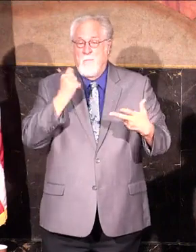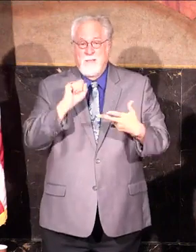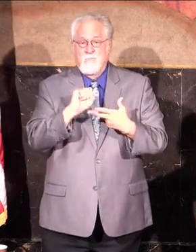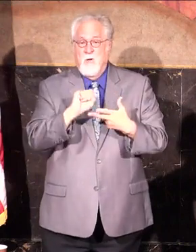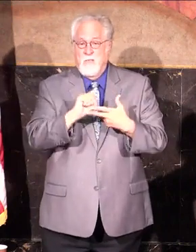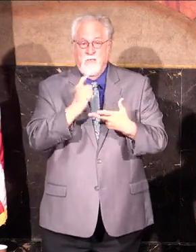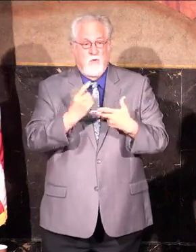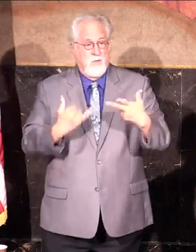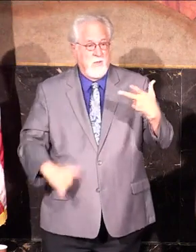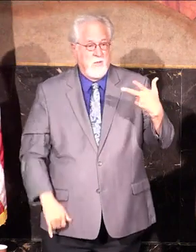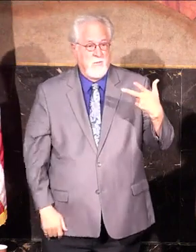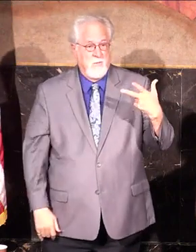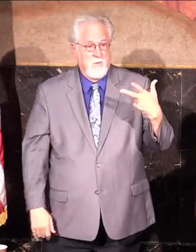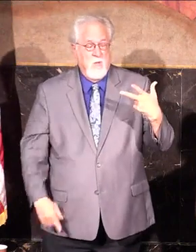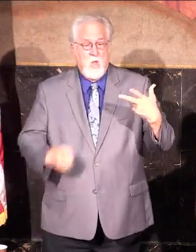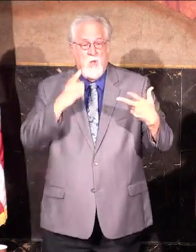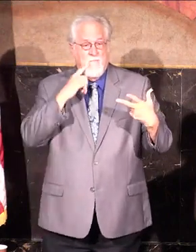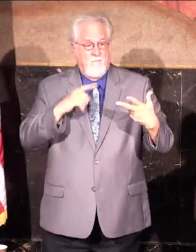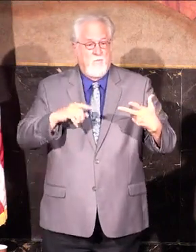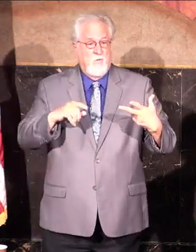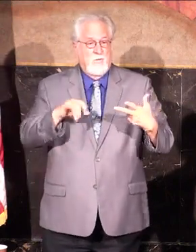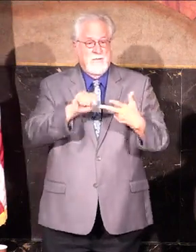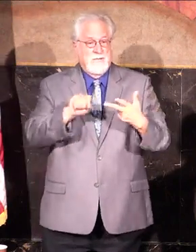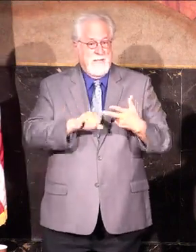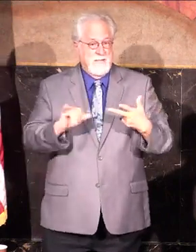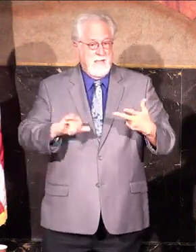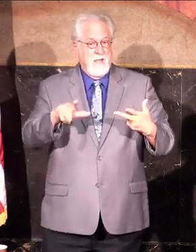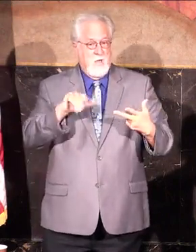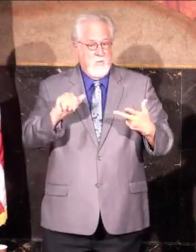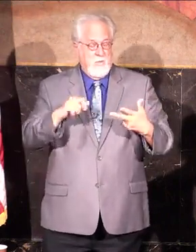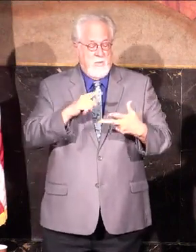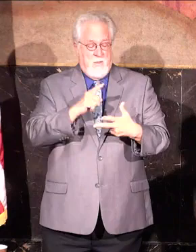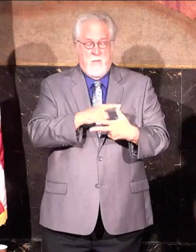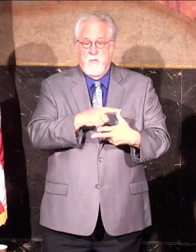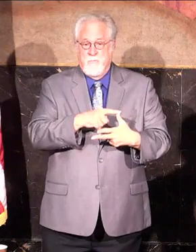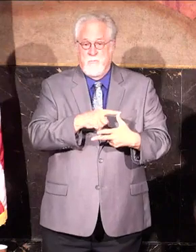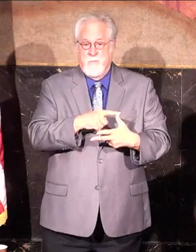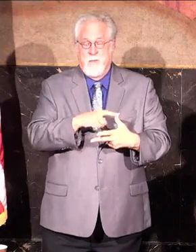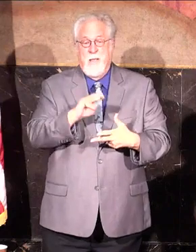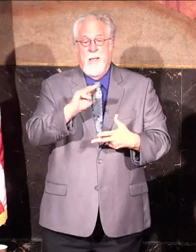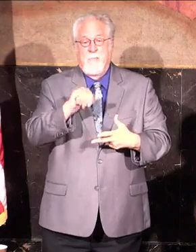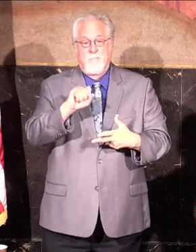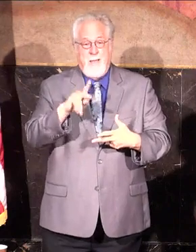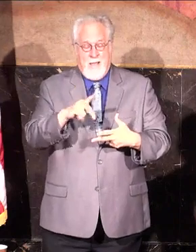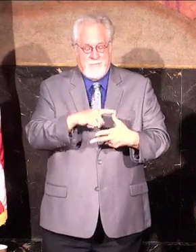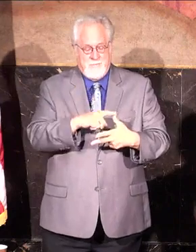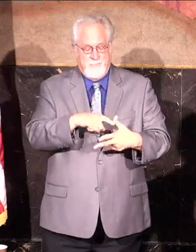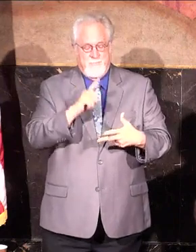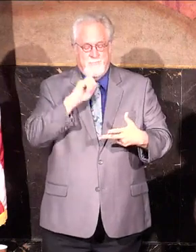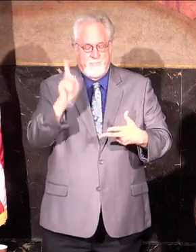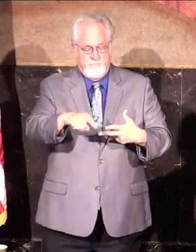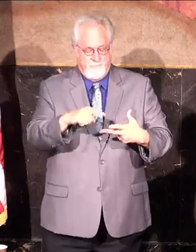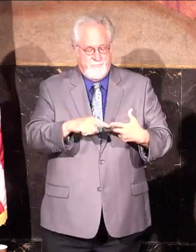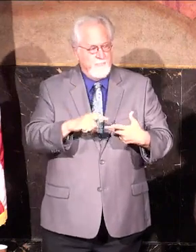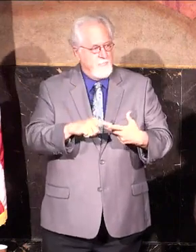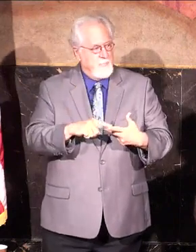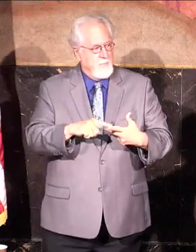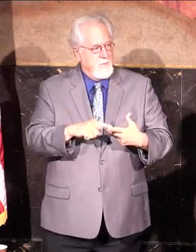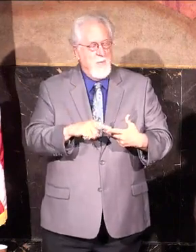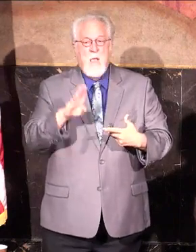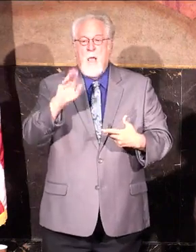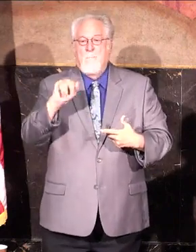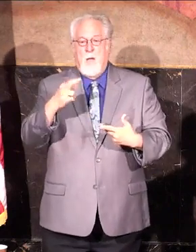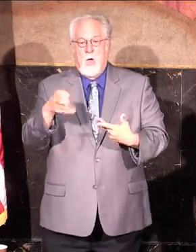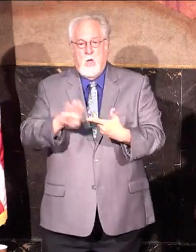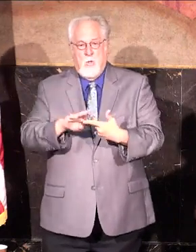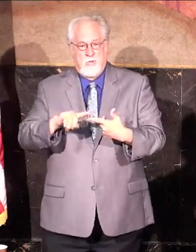practices right now for states like Louisiana, and those are mask mandates, bar